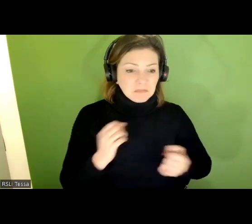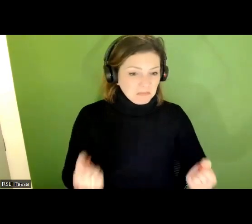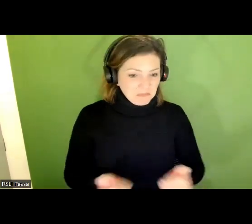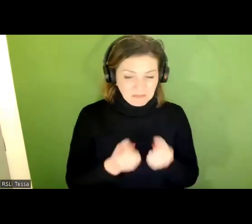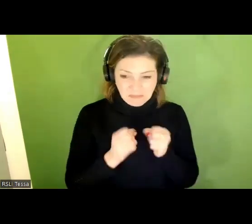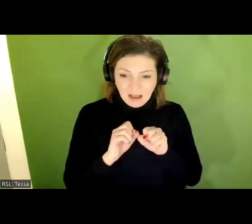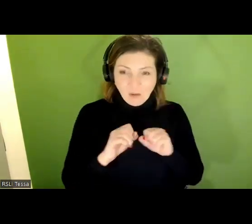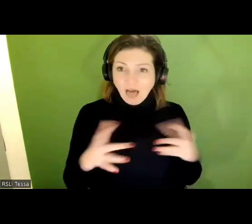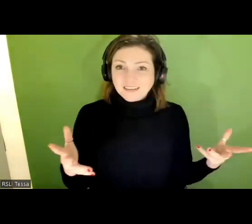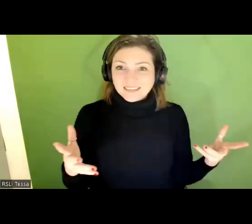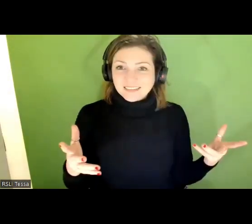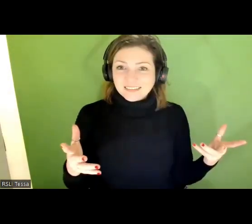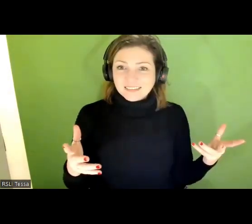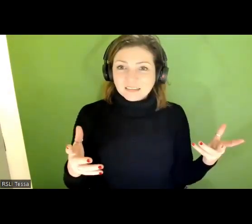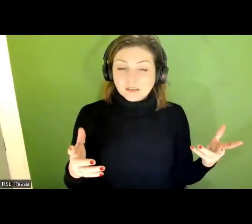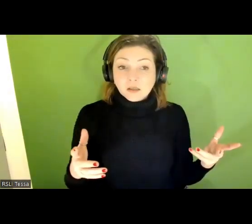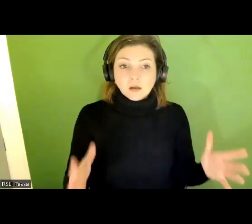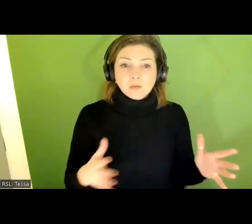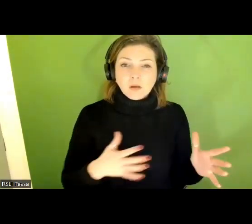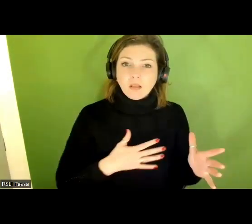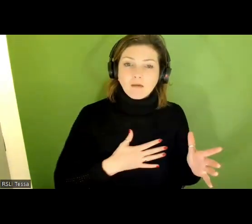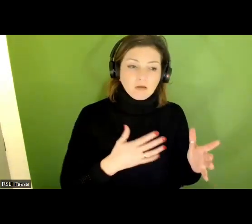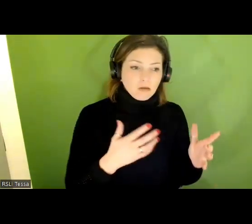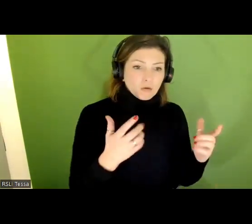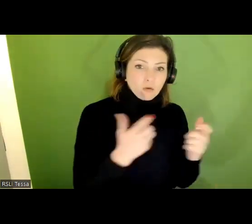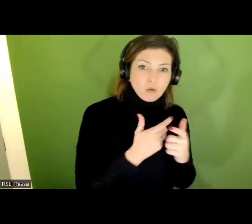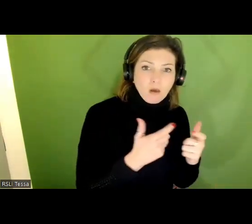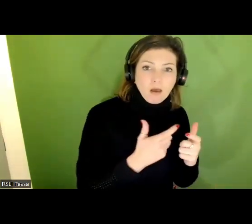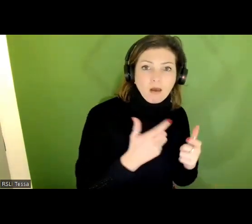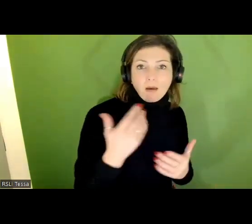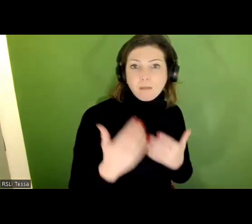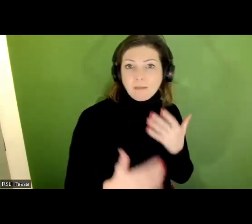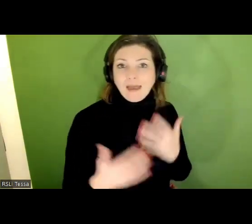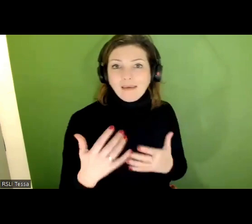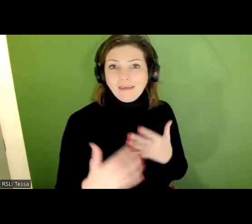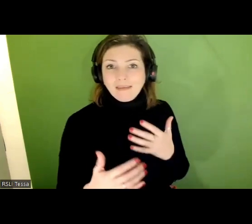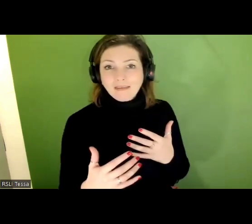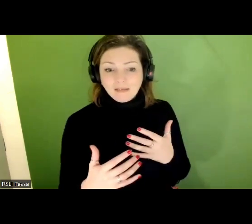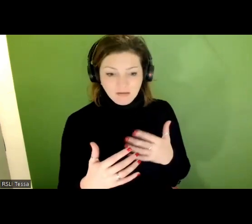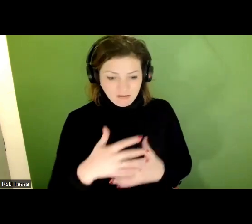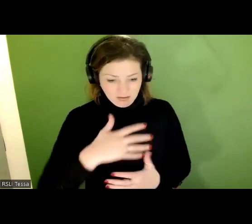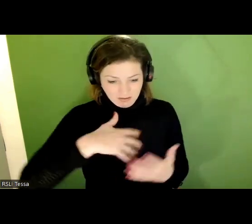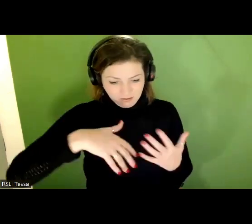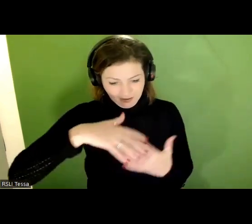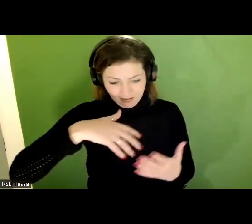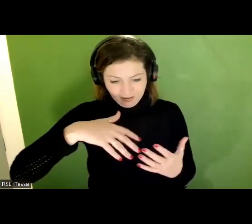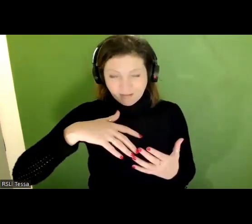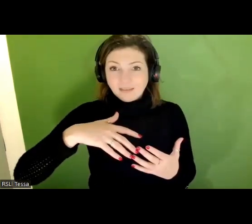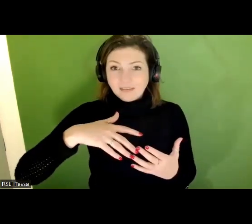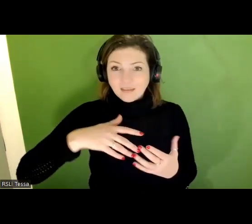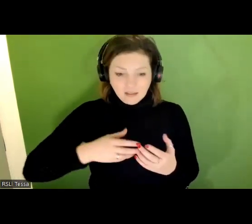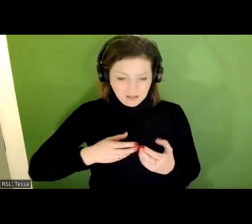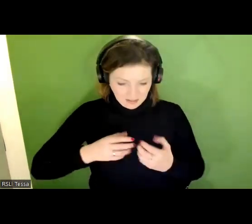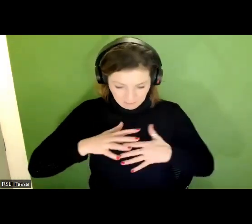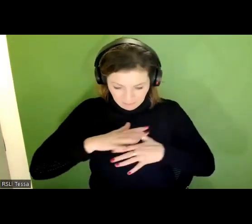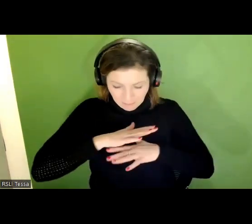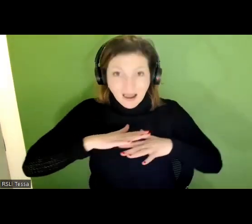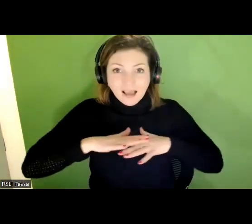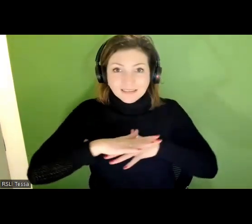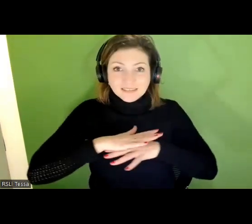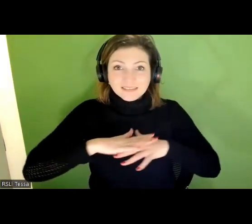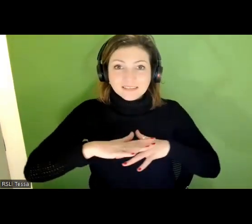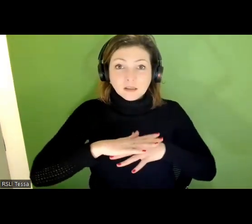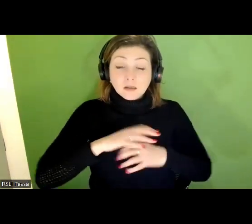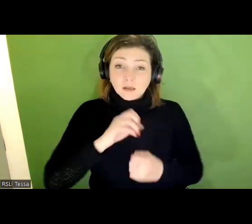loved the blend of humor and pain that came out in the poem, and that lovely encapsulating, that